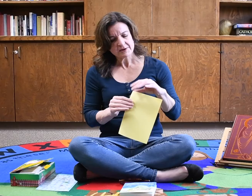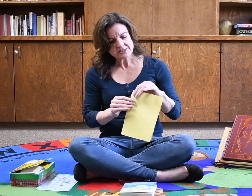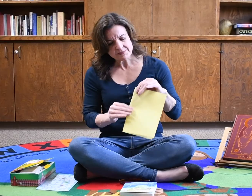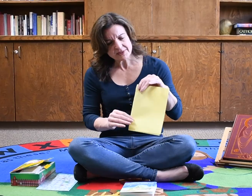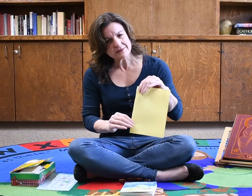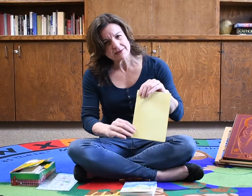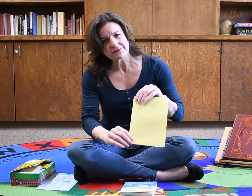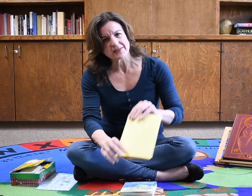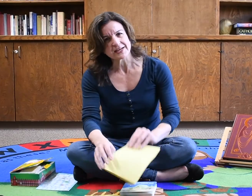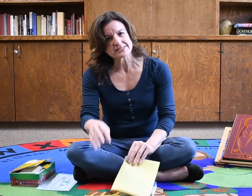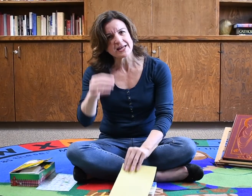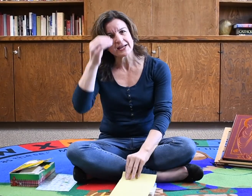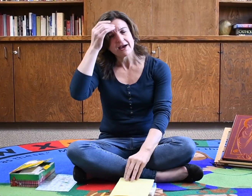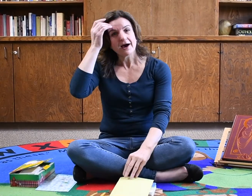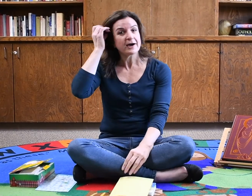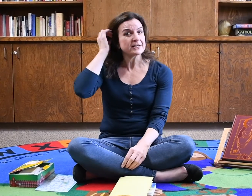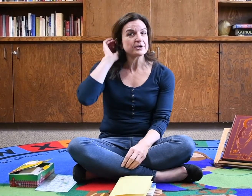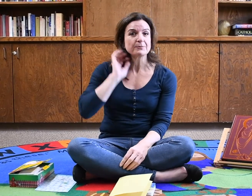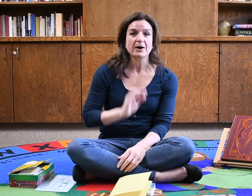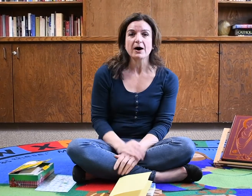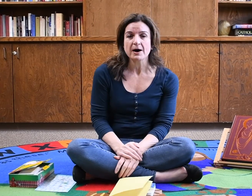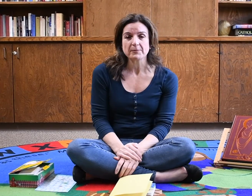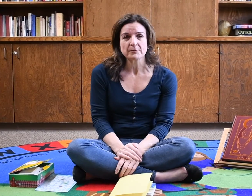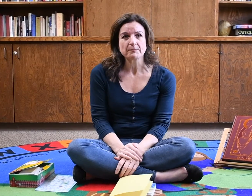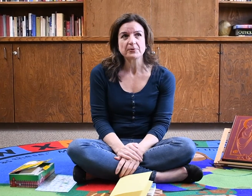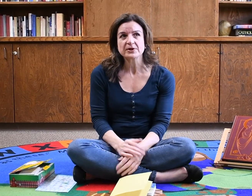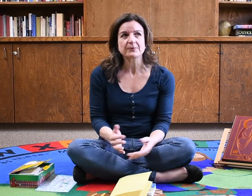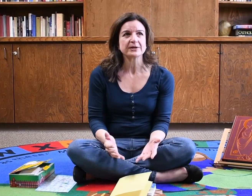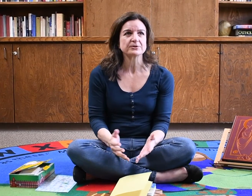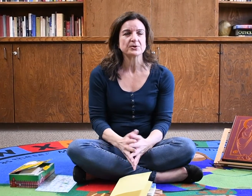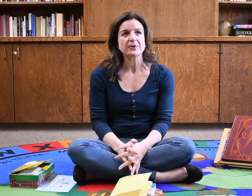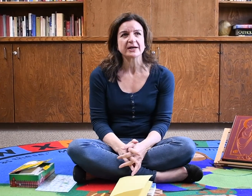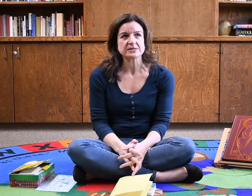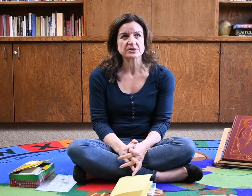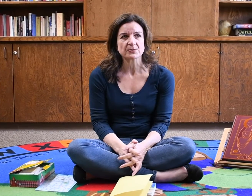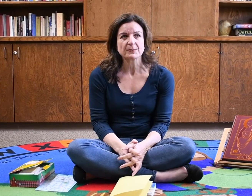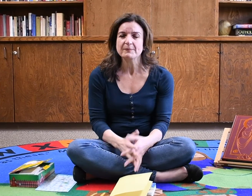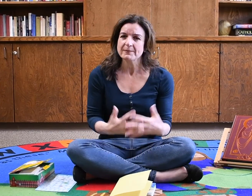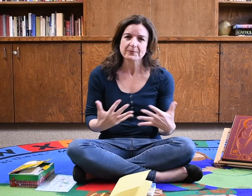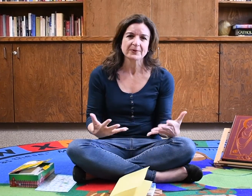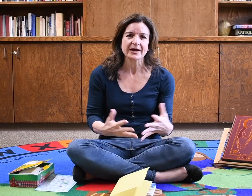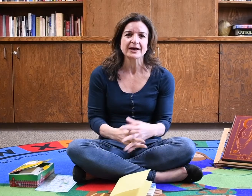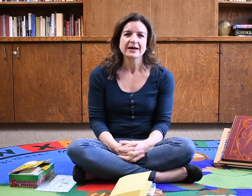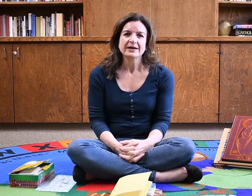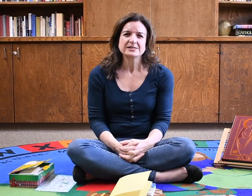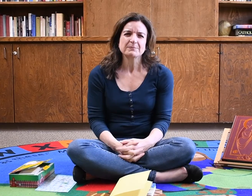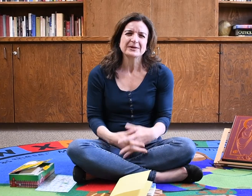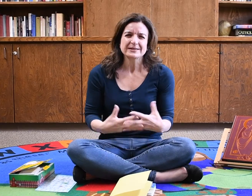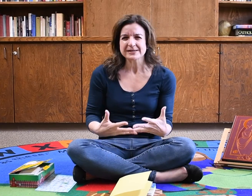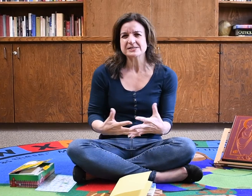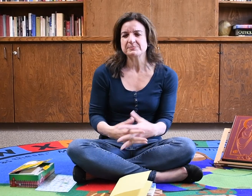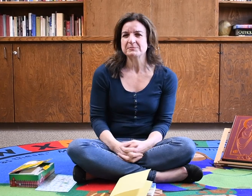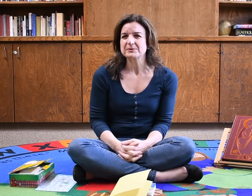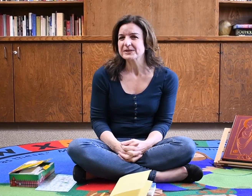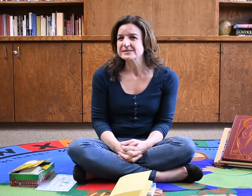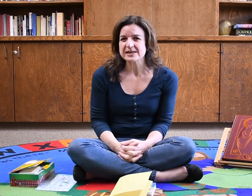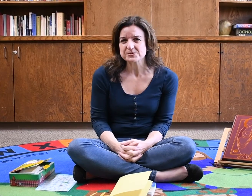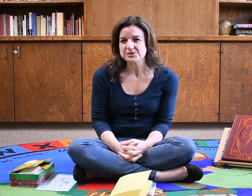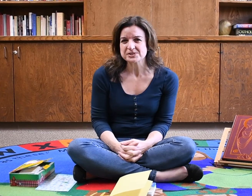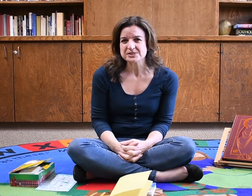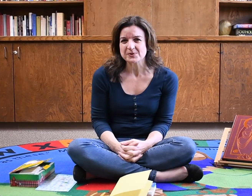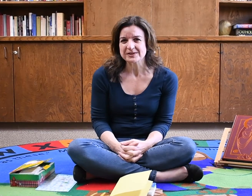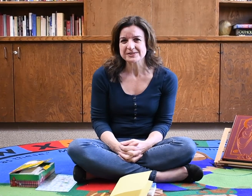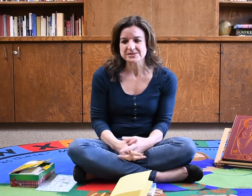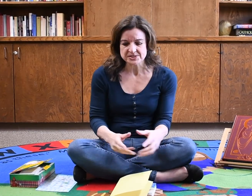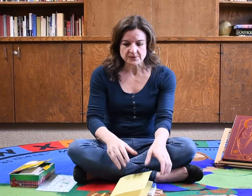things? Because some of the little things, like hugging your mom, or putting away your toys, or remembering to be nice to people, because that's